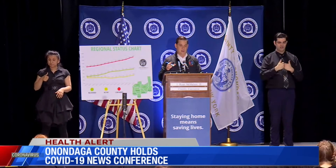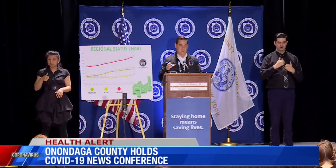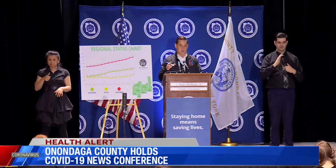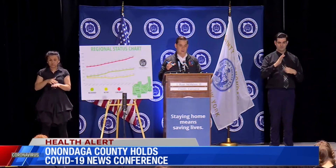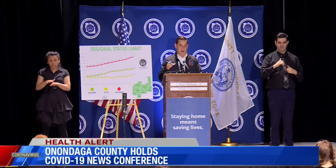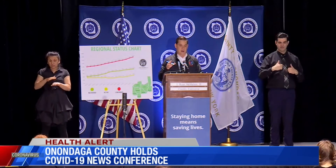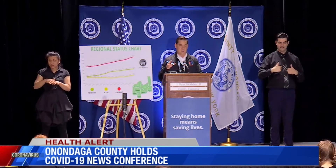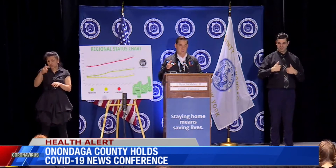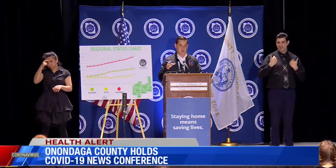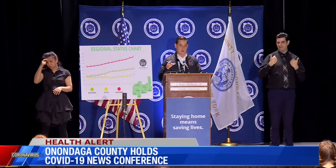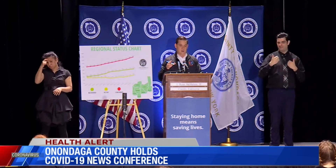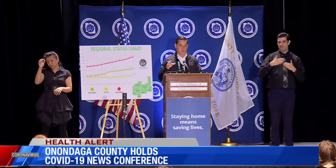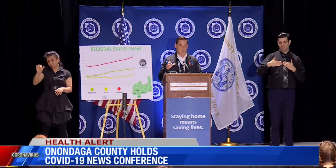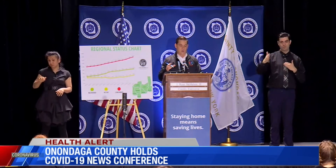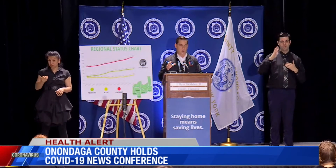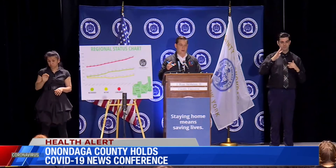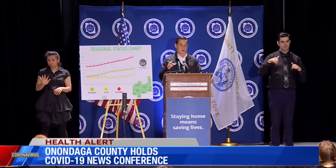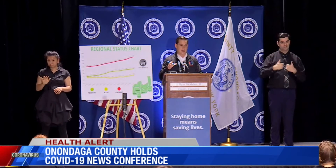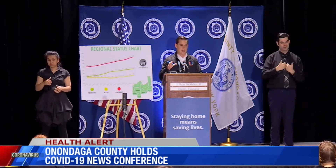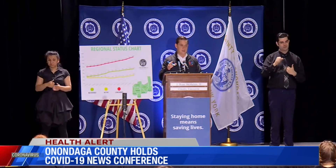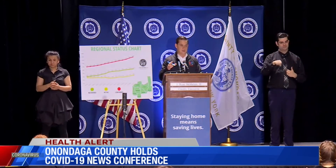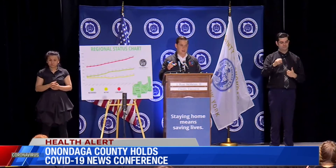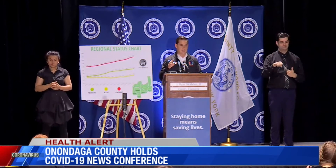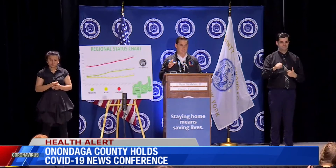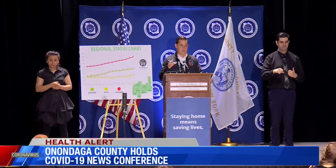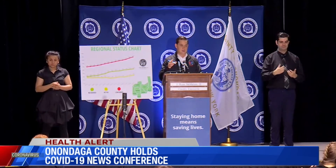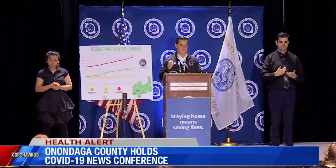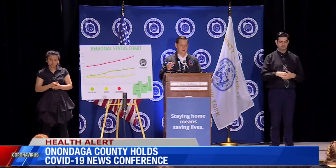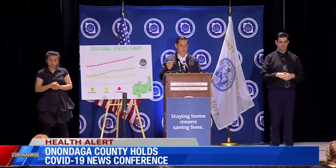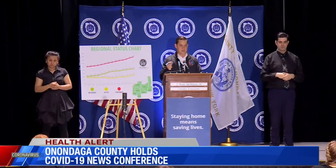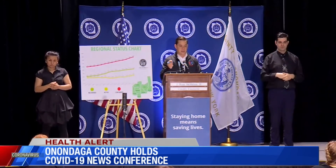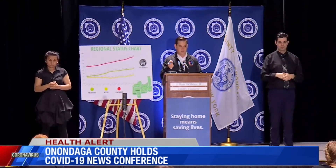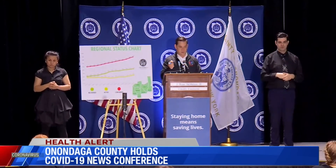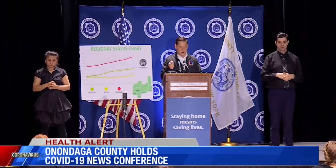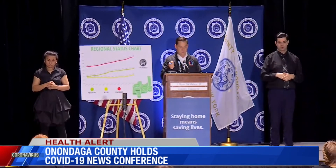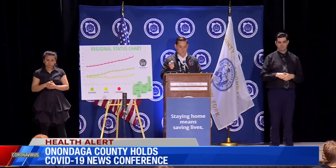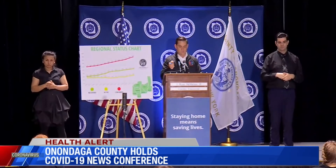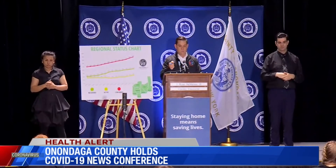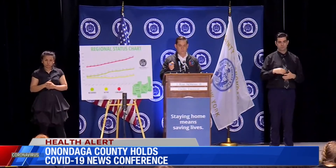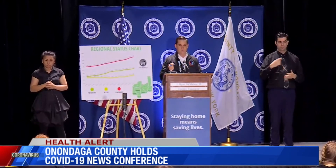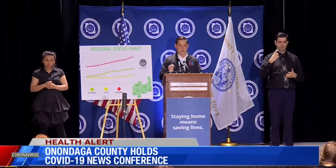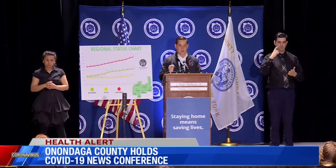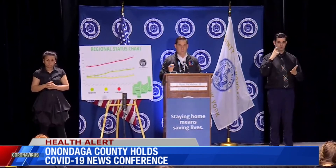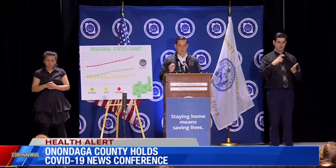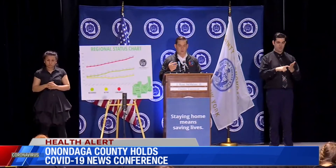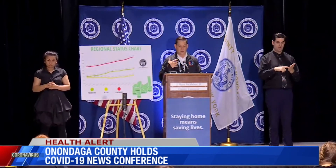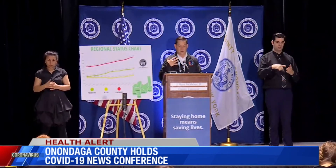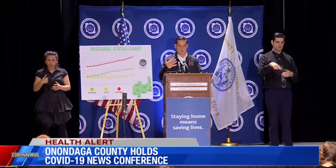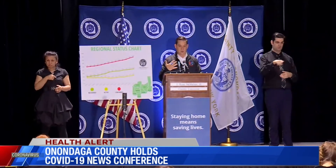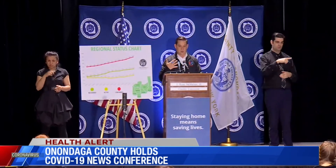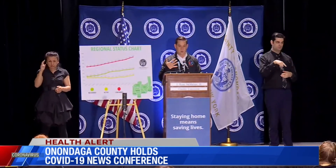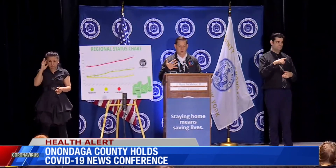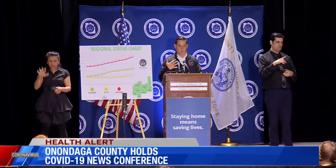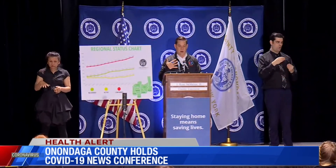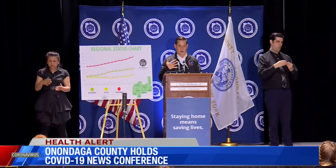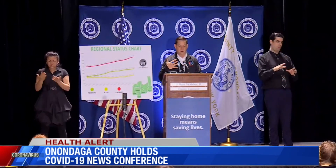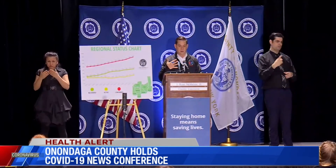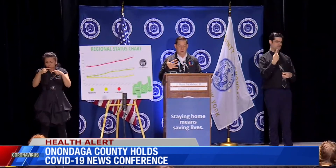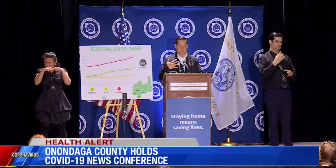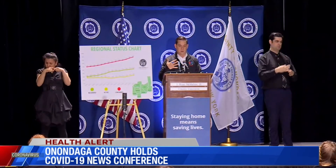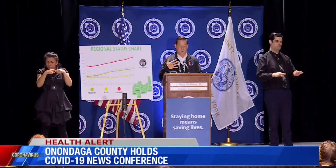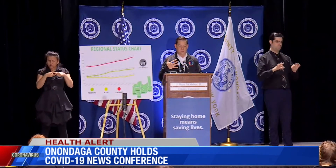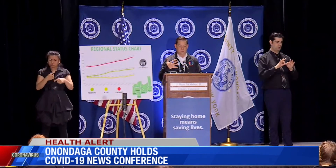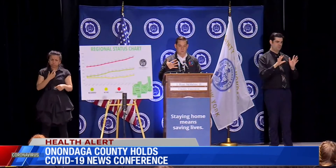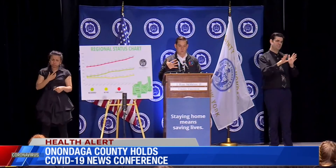I think that we recognize that something's been taken from them, and we as a community will want